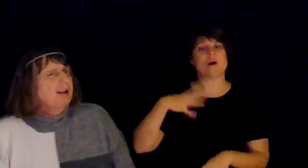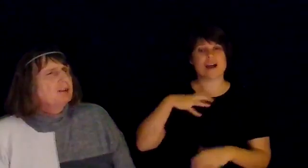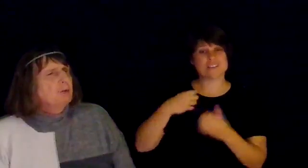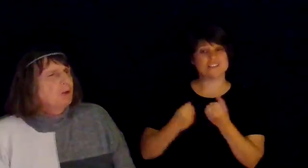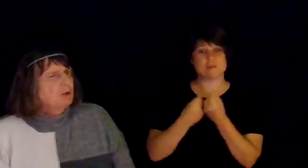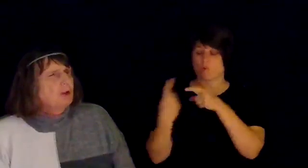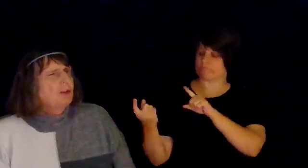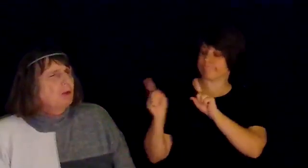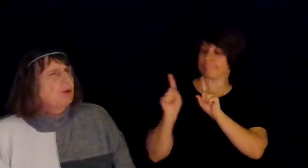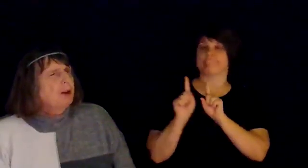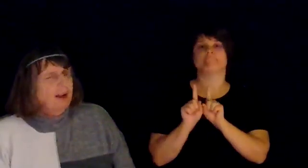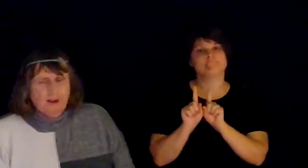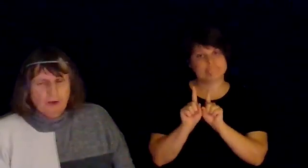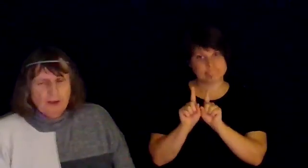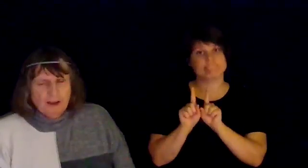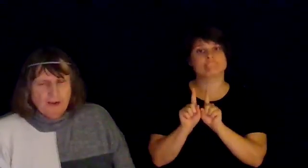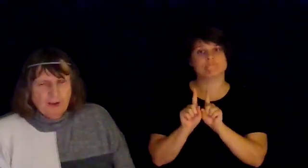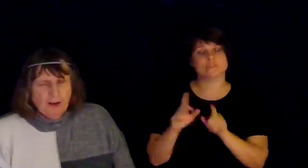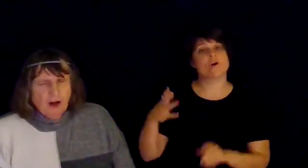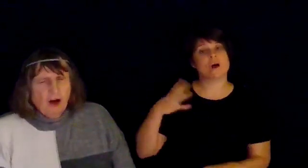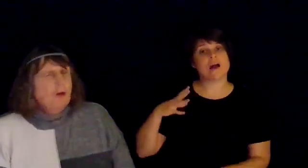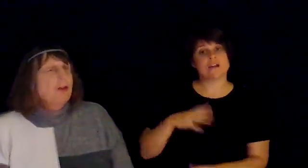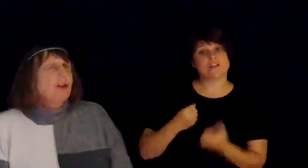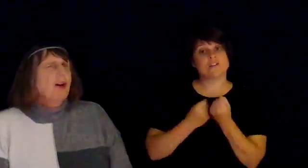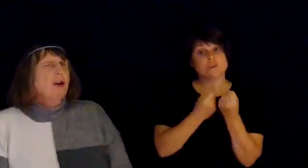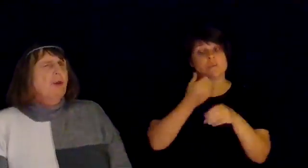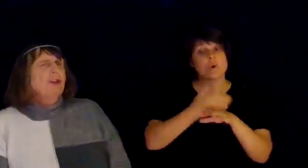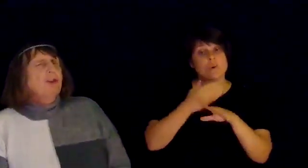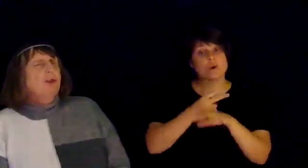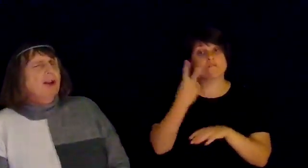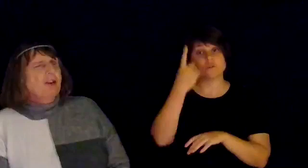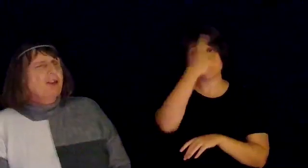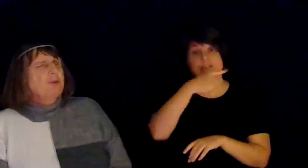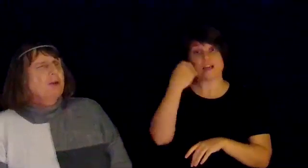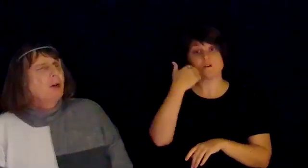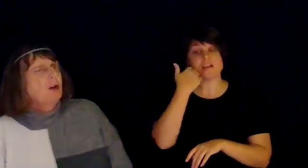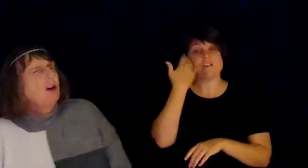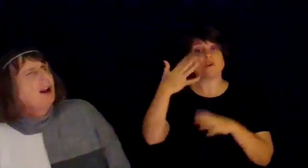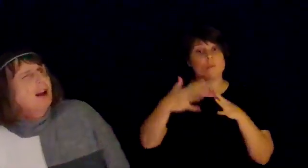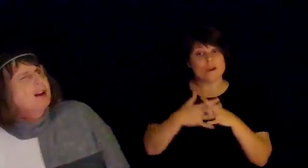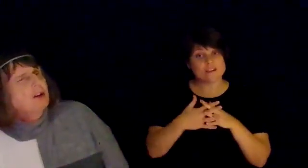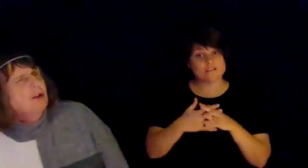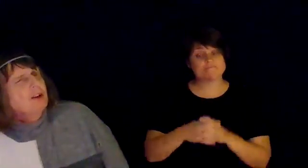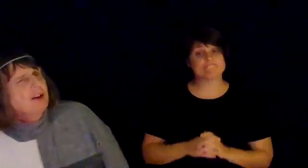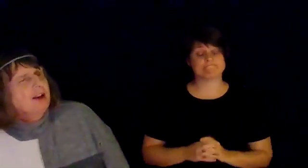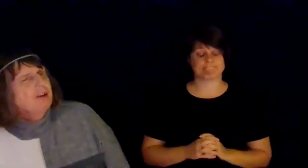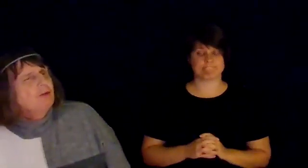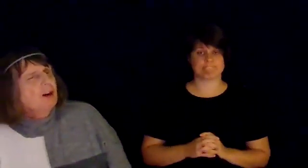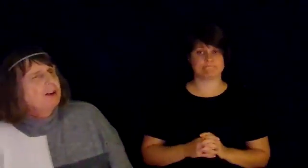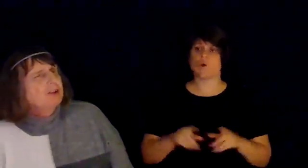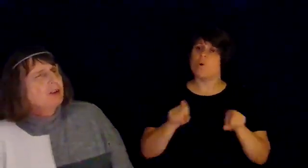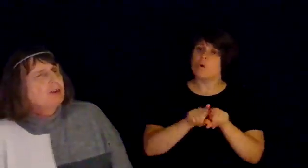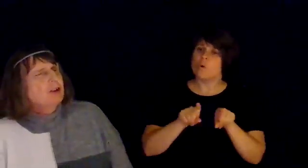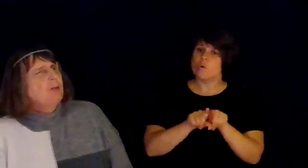for a support worker for 20 hours a week. Also, I wanted to, as I said, be more included